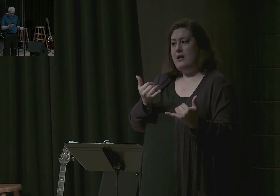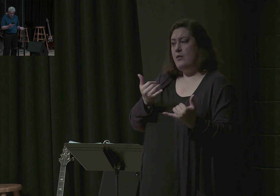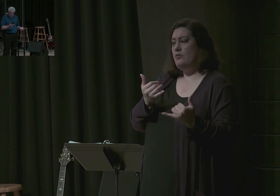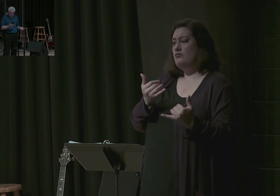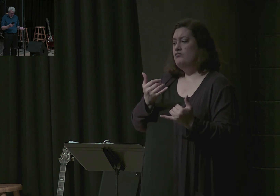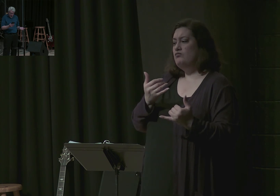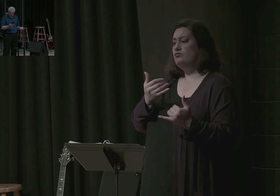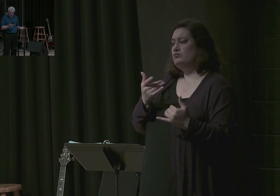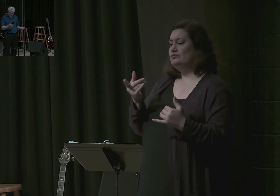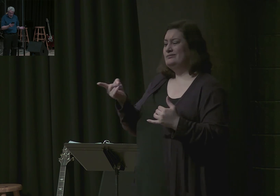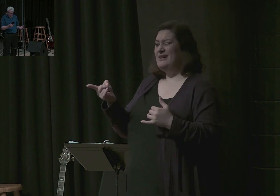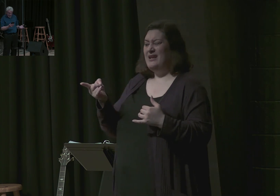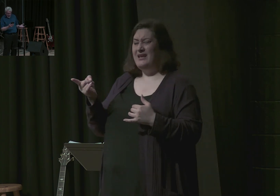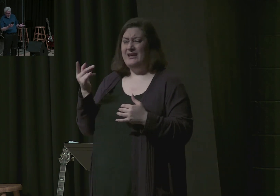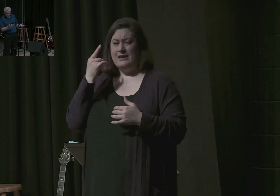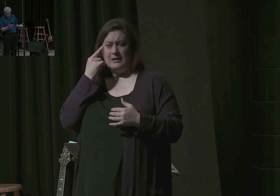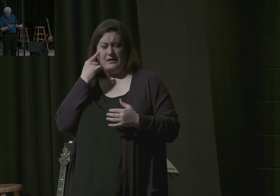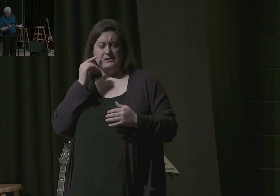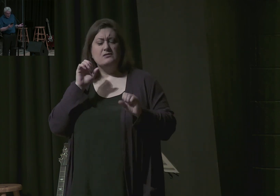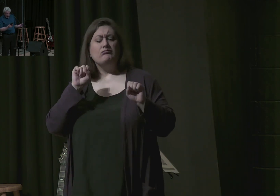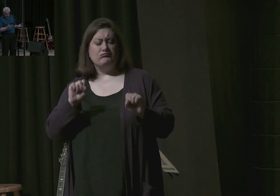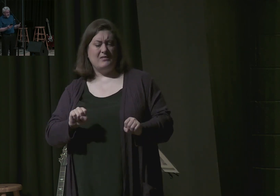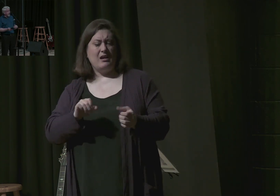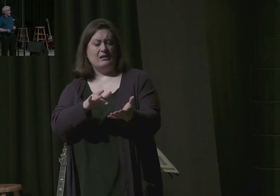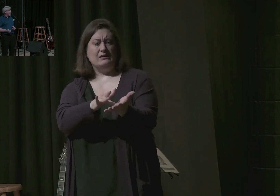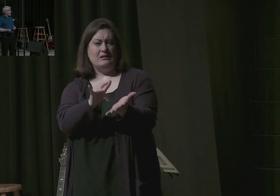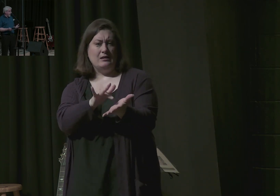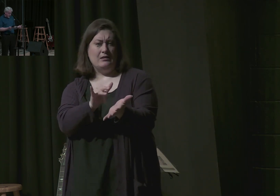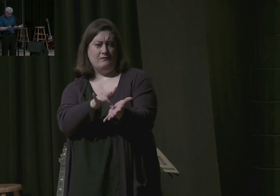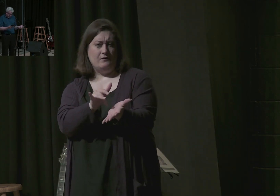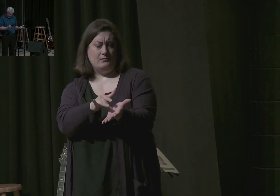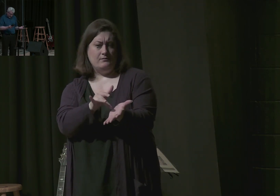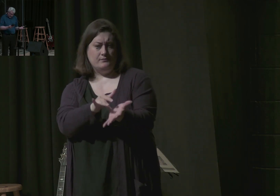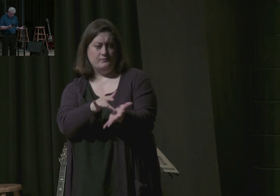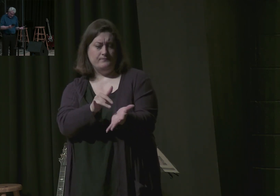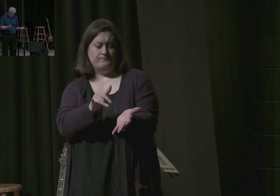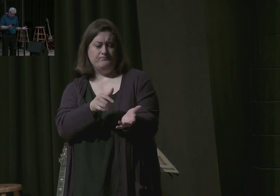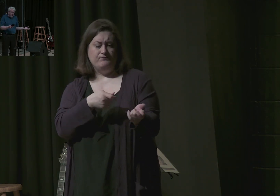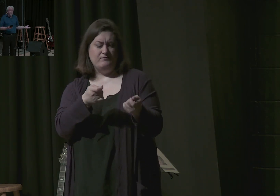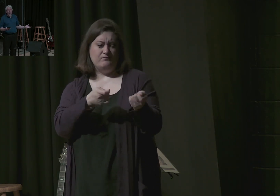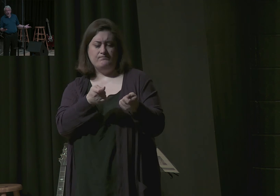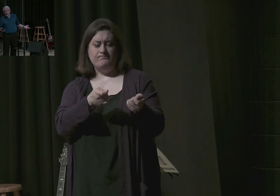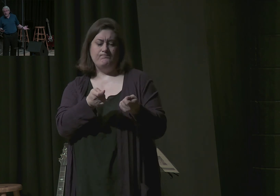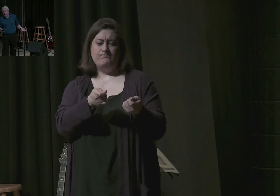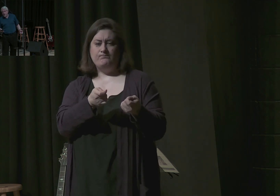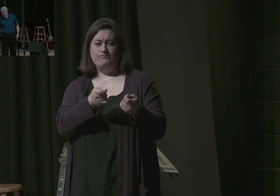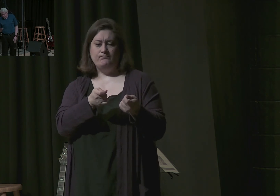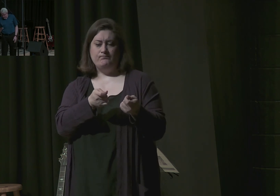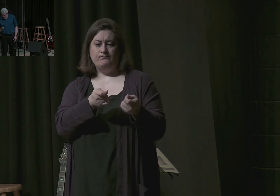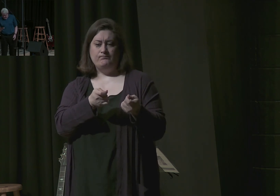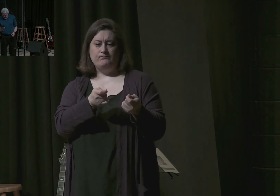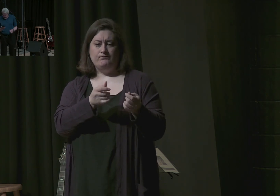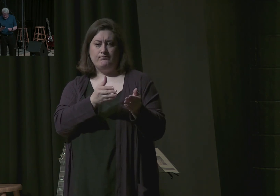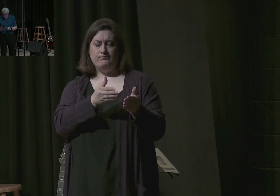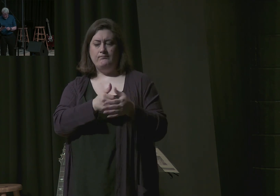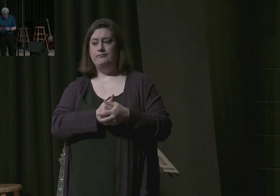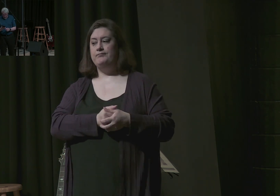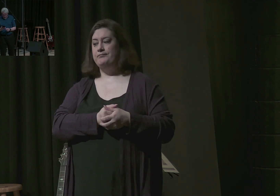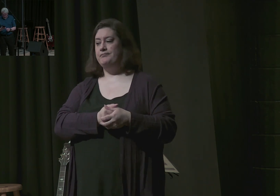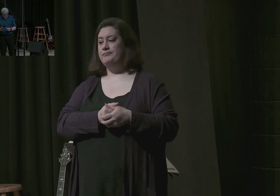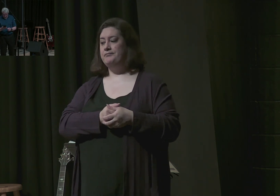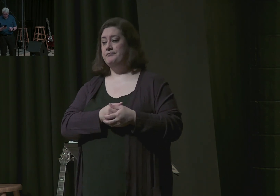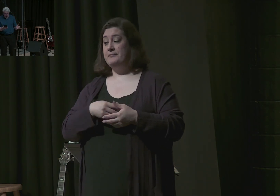if he views Jacob as something of a patsy, someone he can take advantage of as a ready mark for his